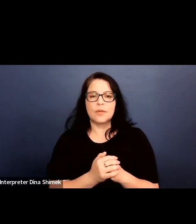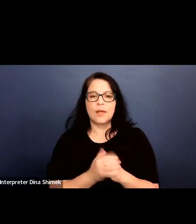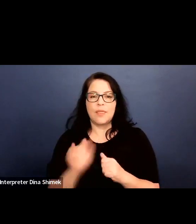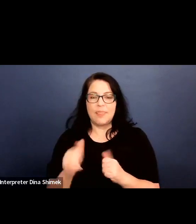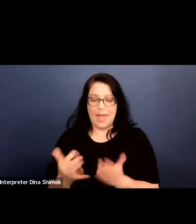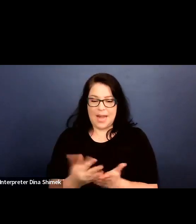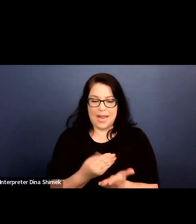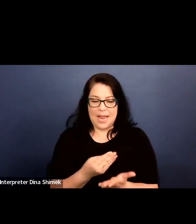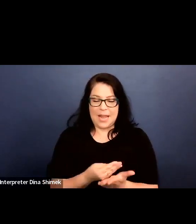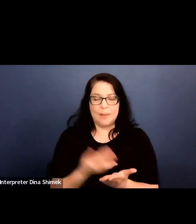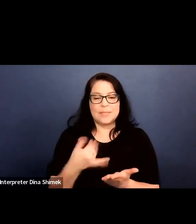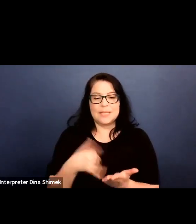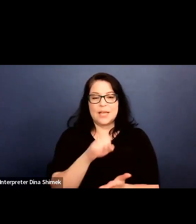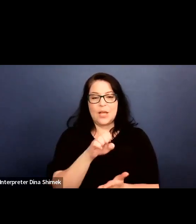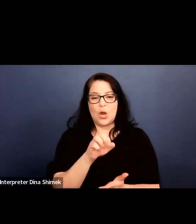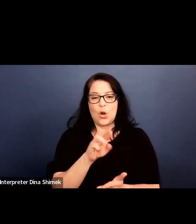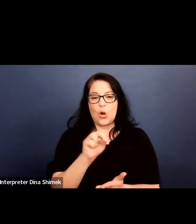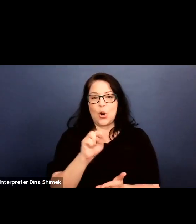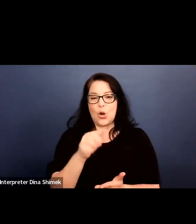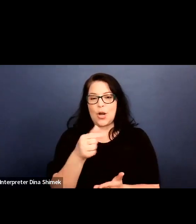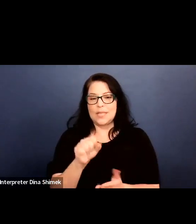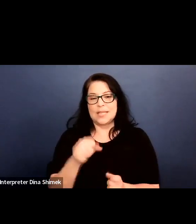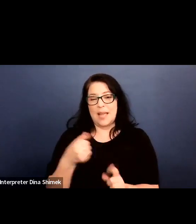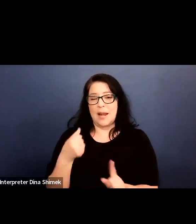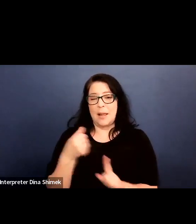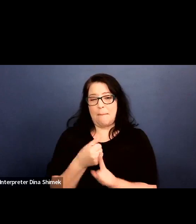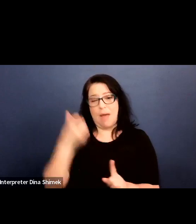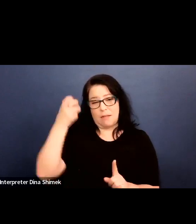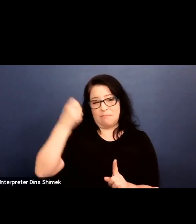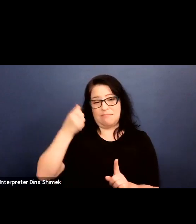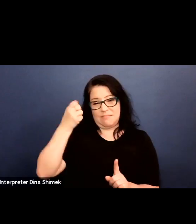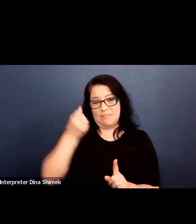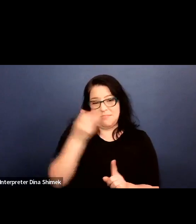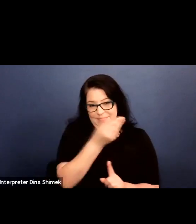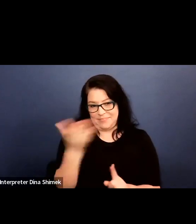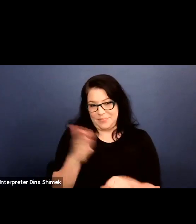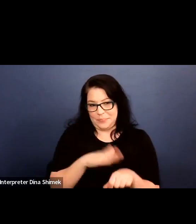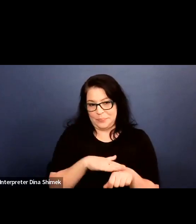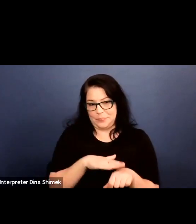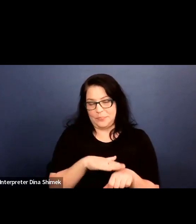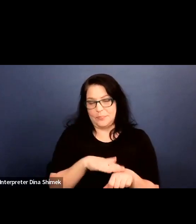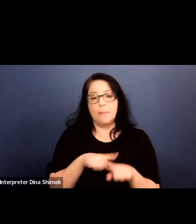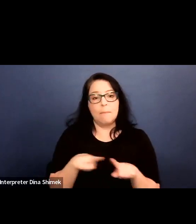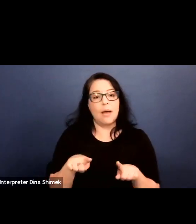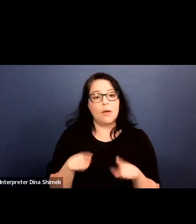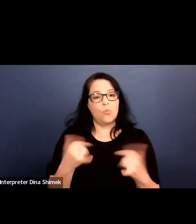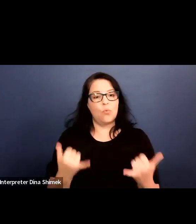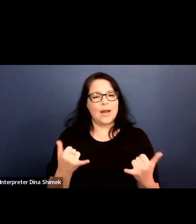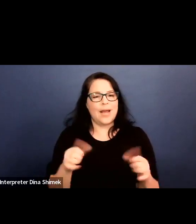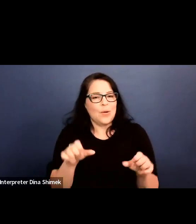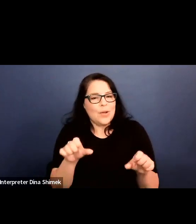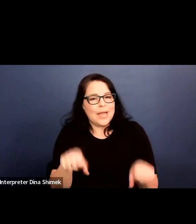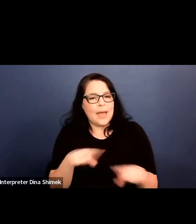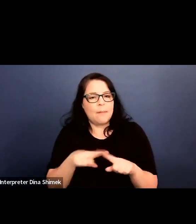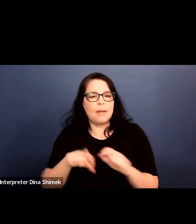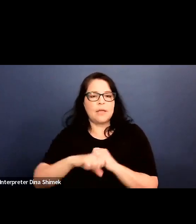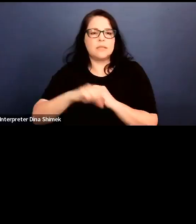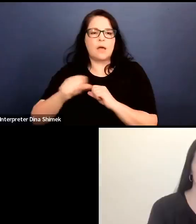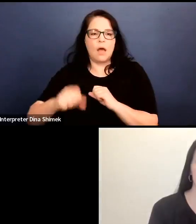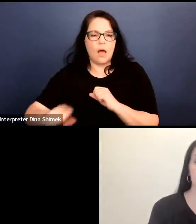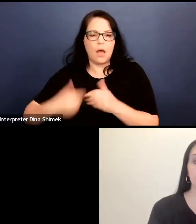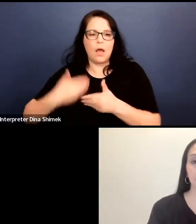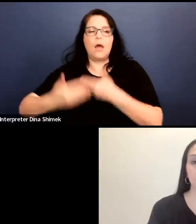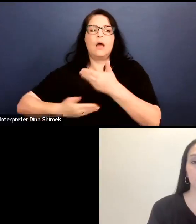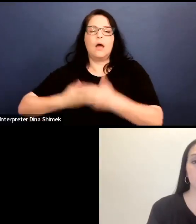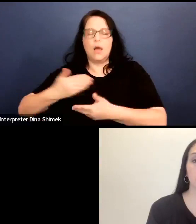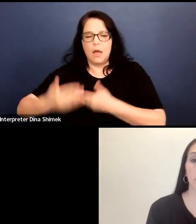count as earnings, so it could impact their SSI benefits. But there is a way currently, it's a little tedious for the employer